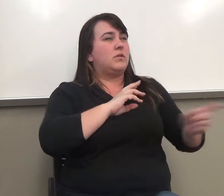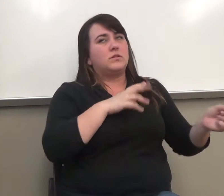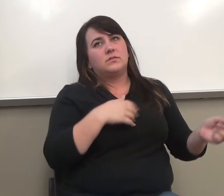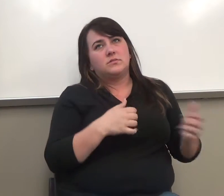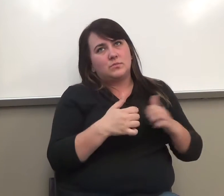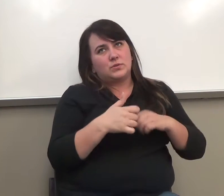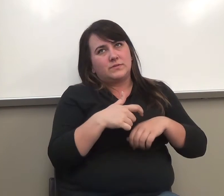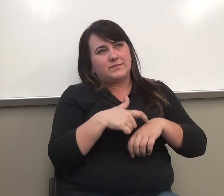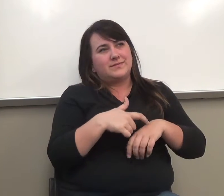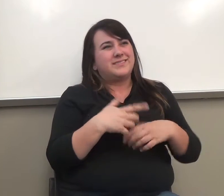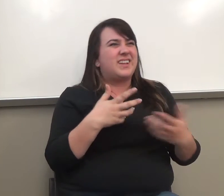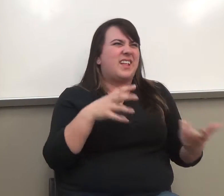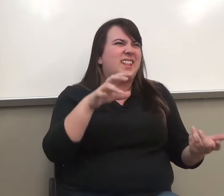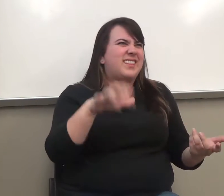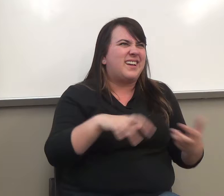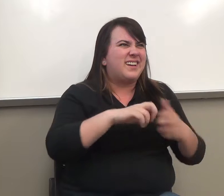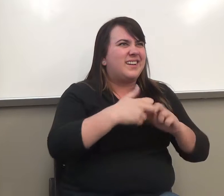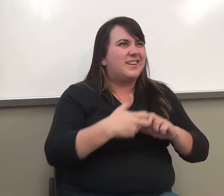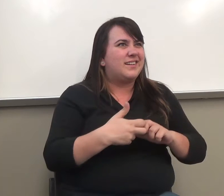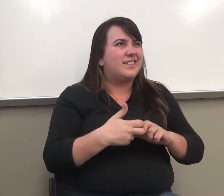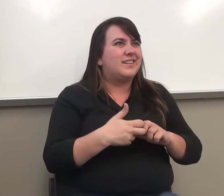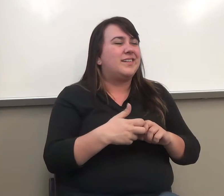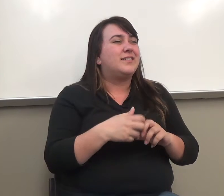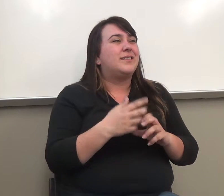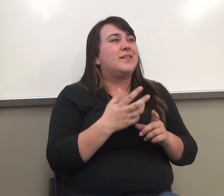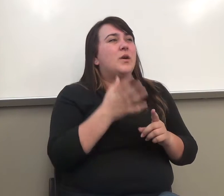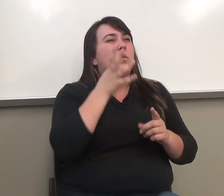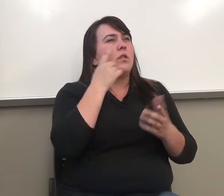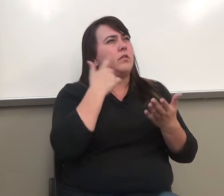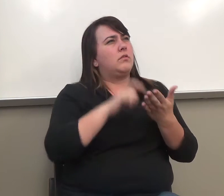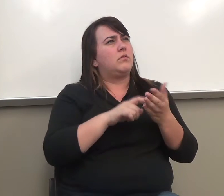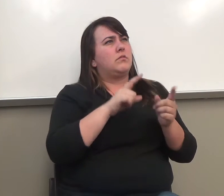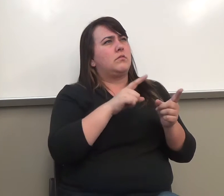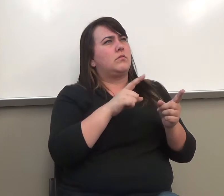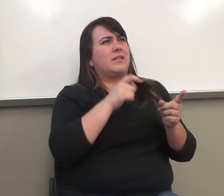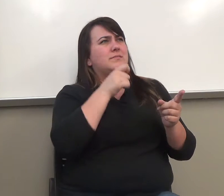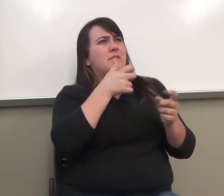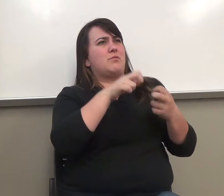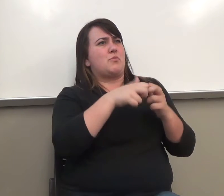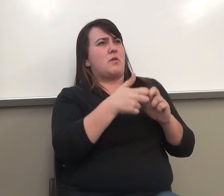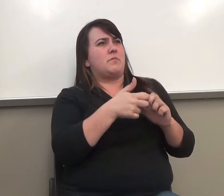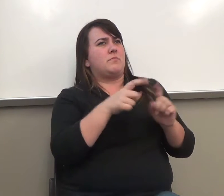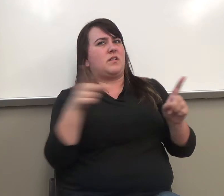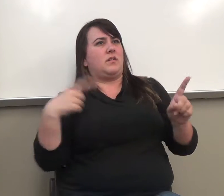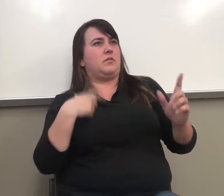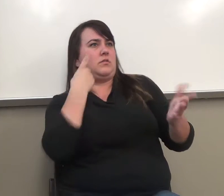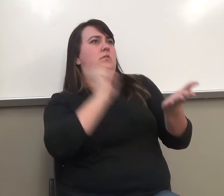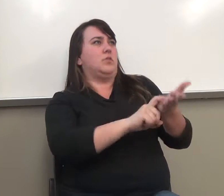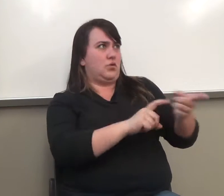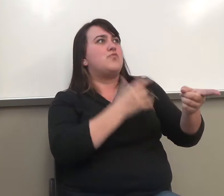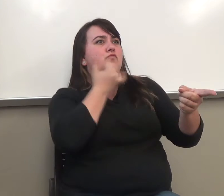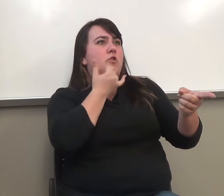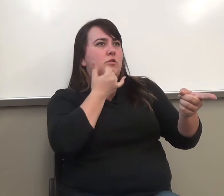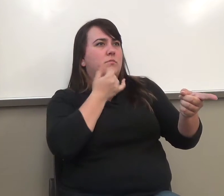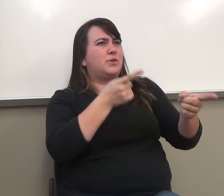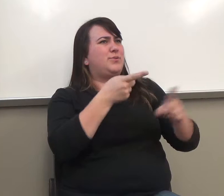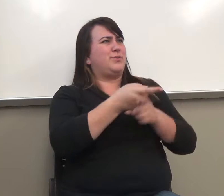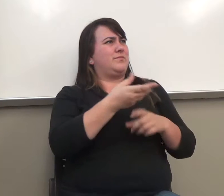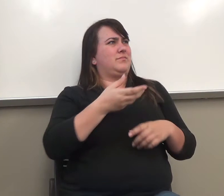that's the problem, because we'll see some things. It tells you things are wrong that you know are right, and